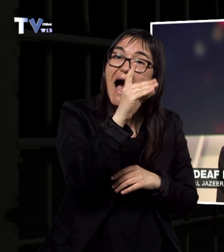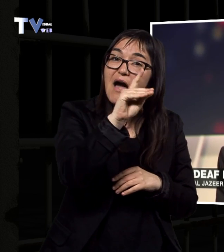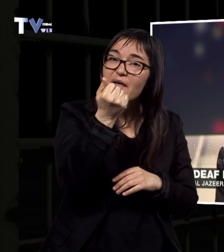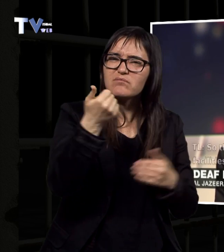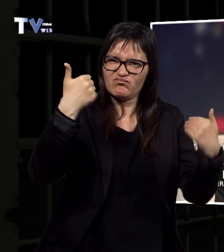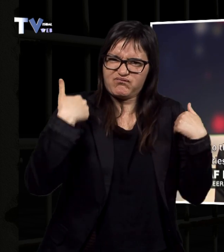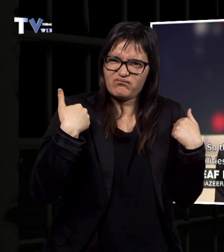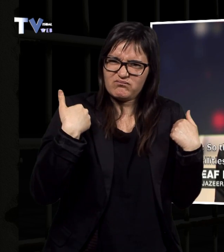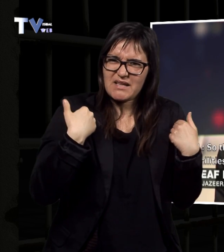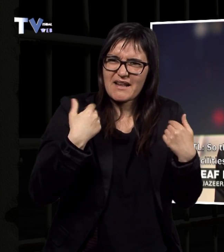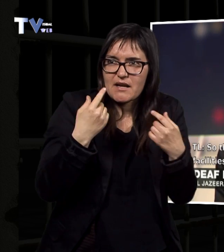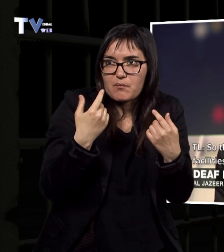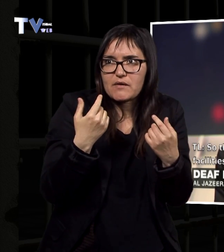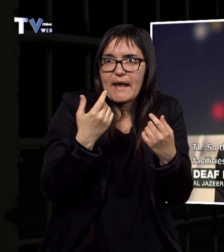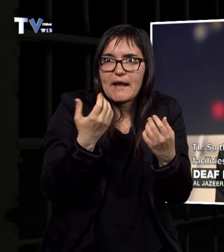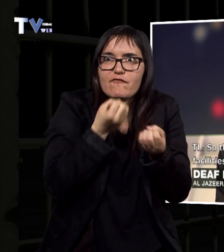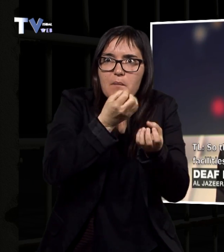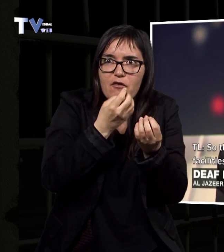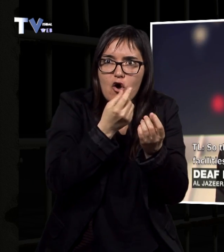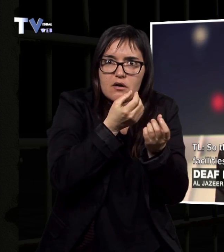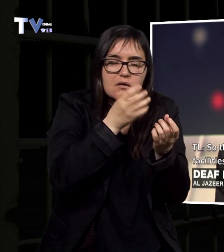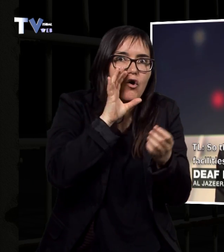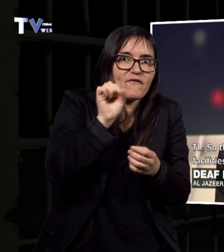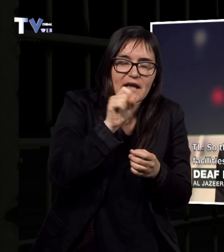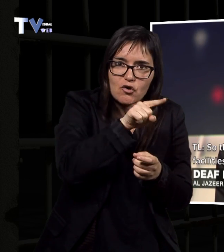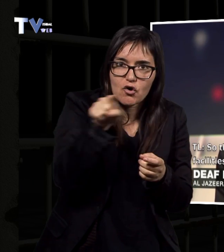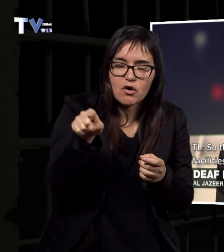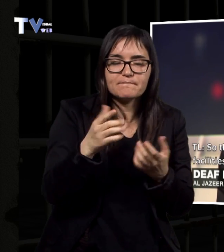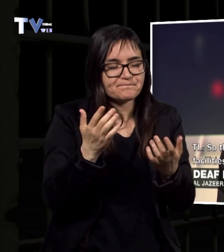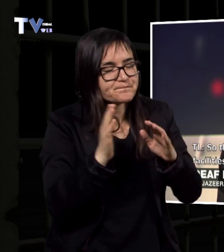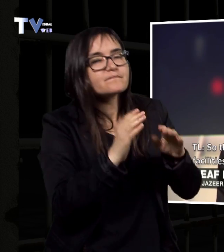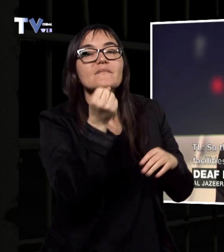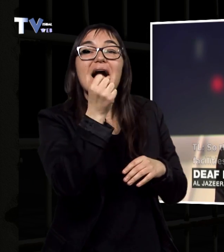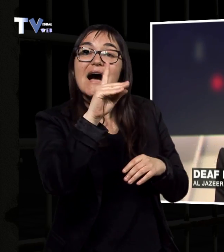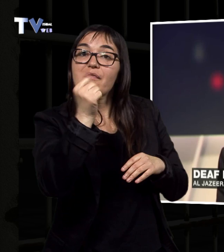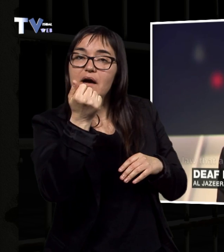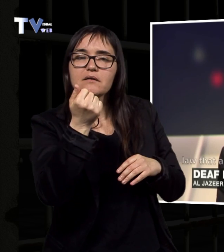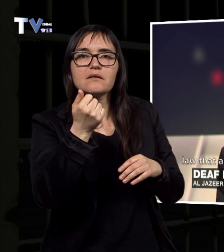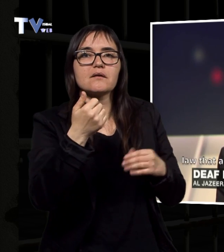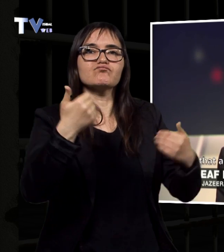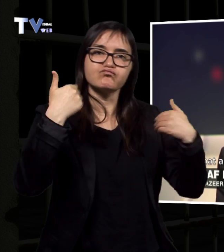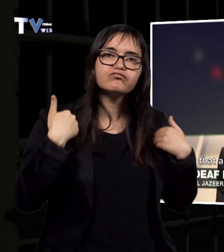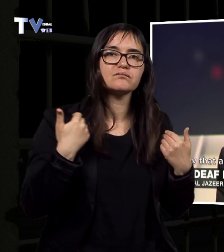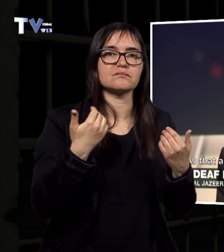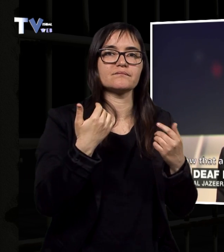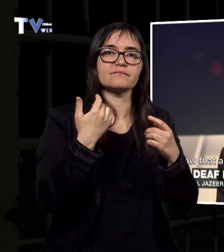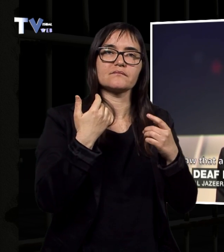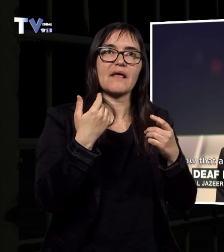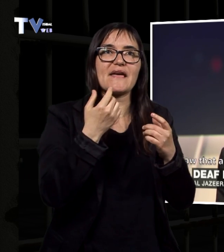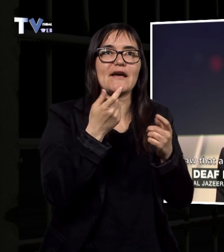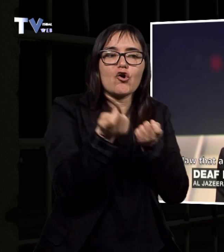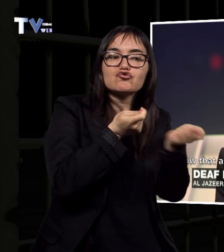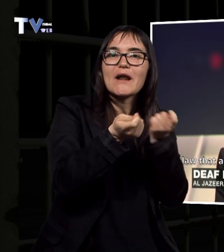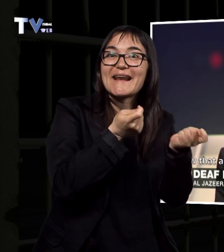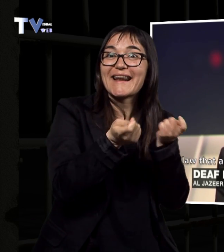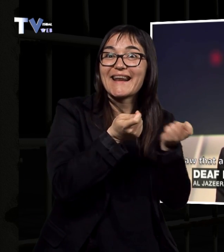ADA covers compliance of state-run facilities. The Rehabilitation Act is actually the law that applies to the Federal